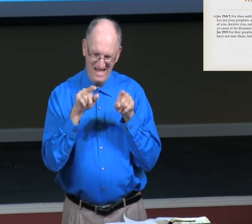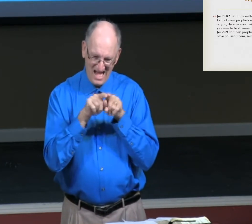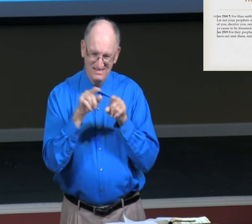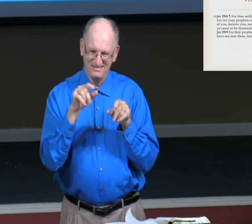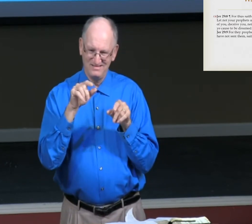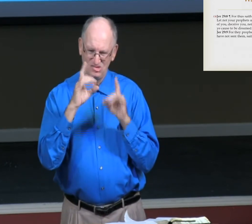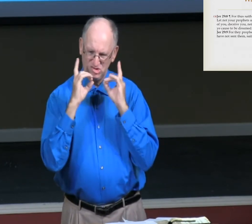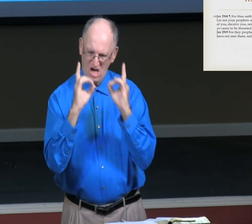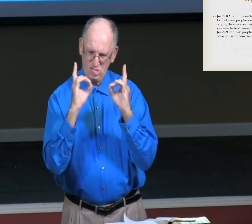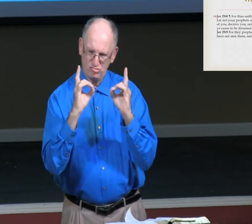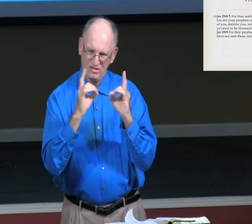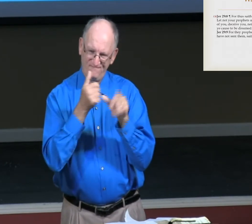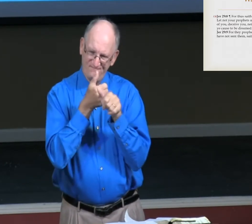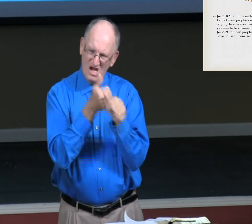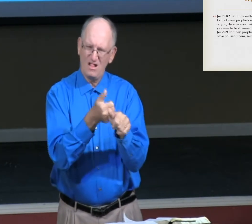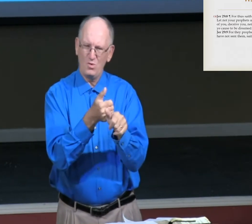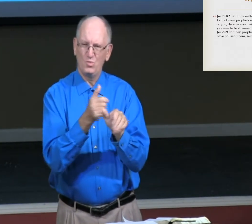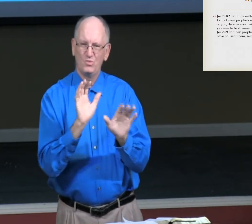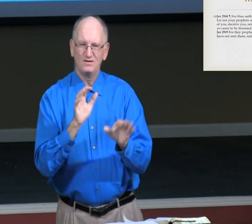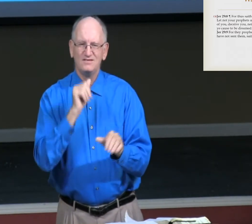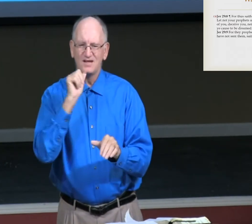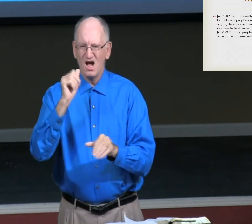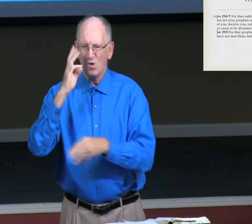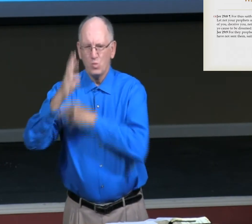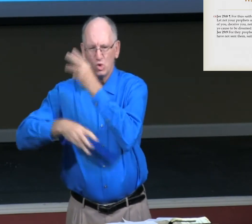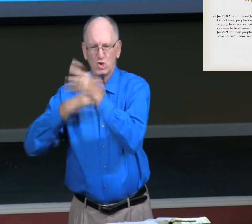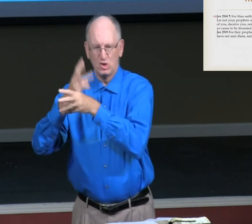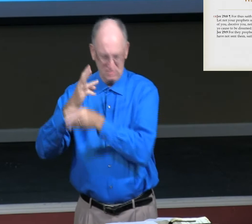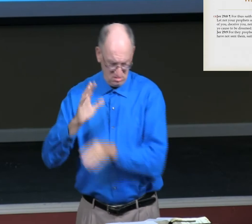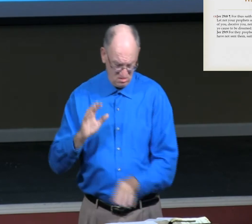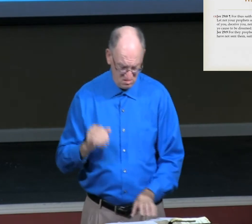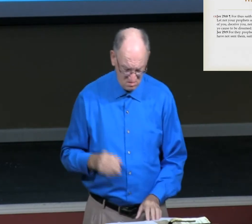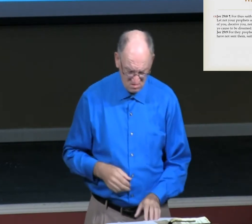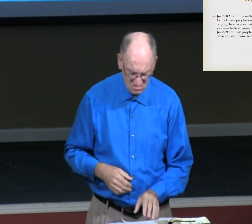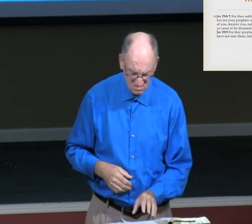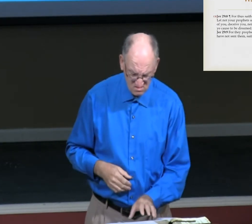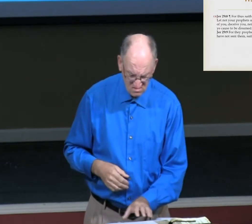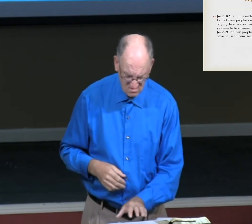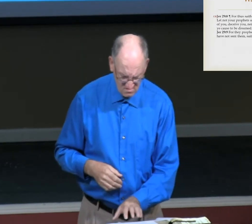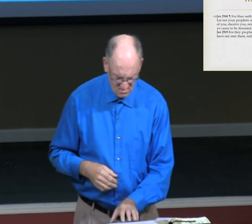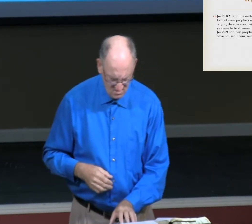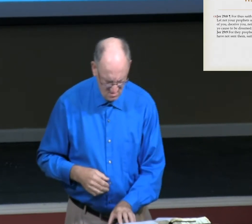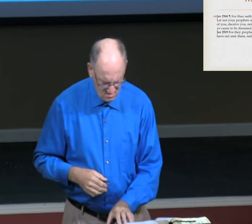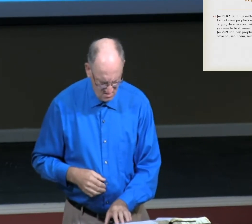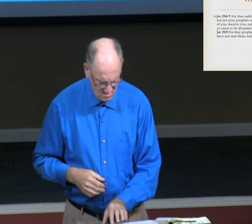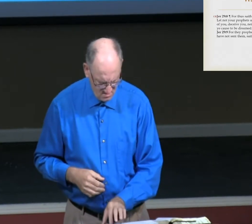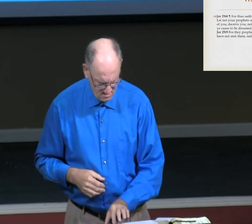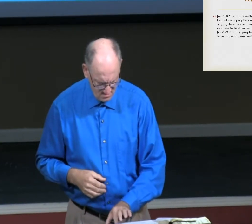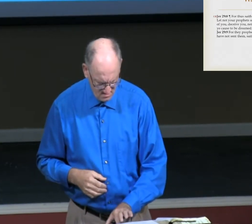to stay the same doctrine, to follow Christ and not the world.